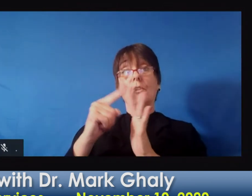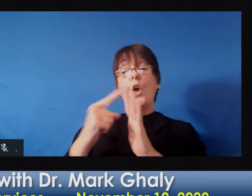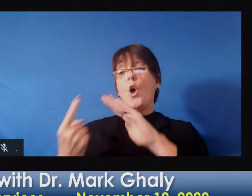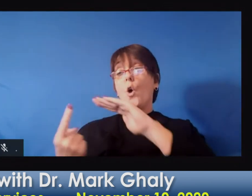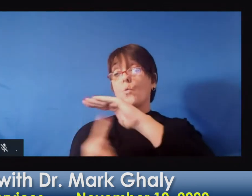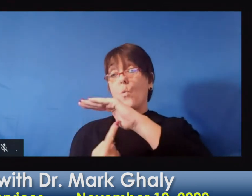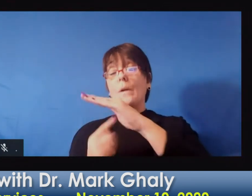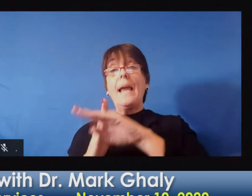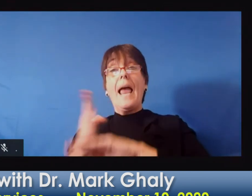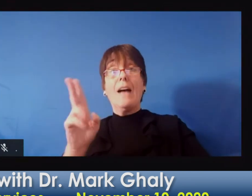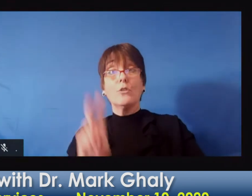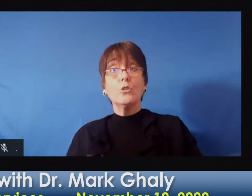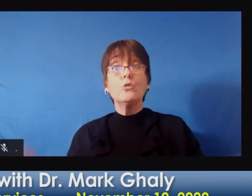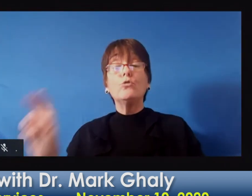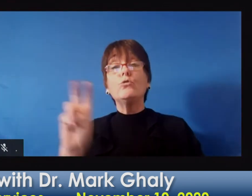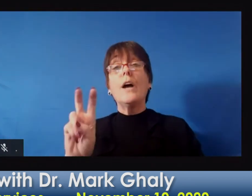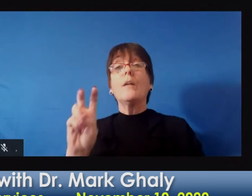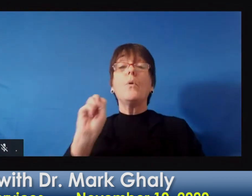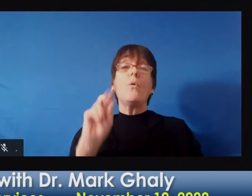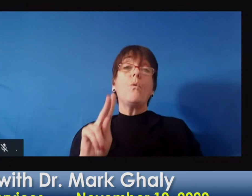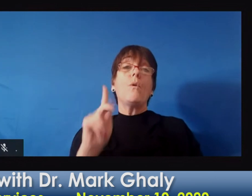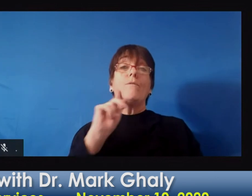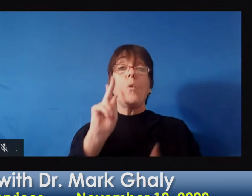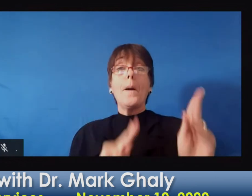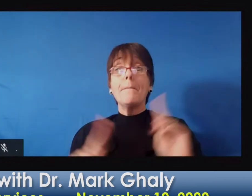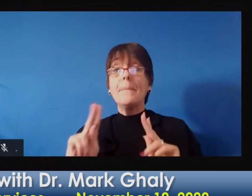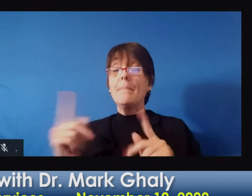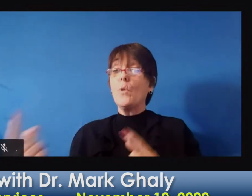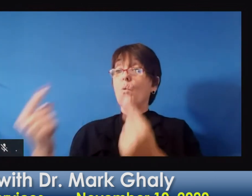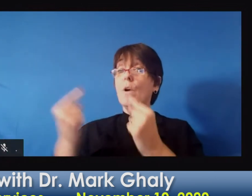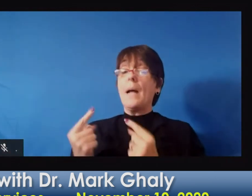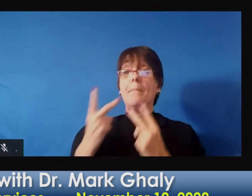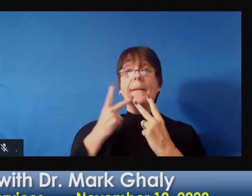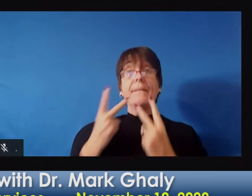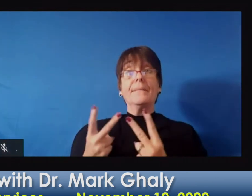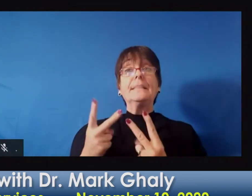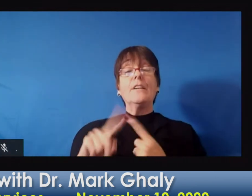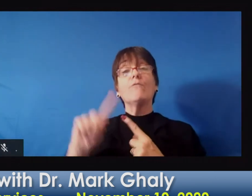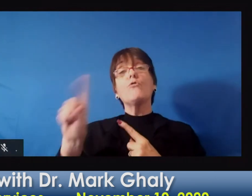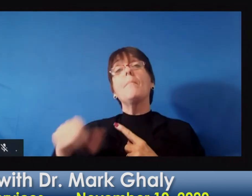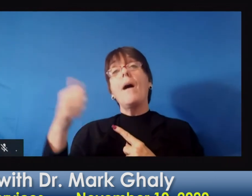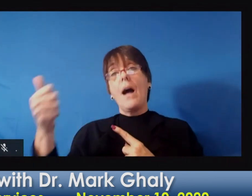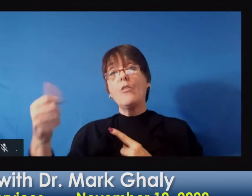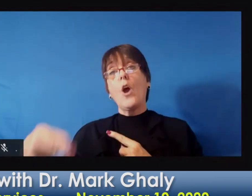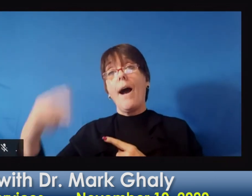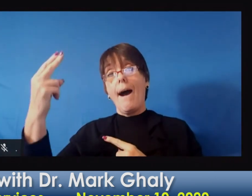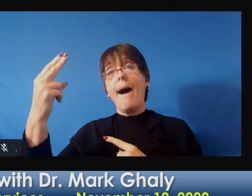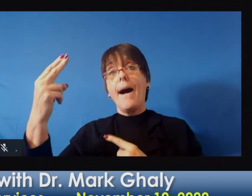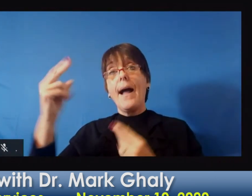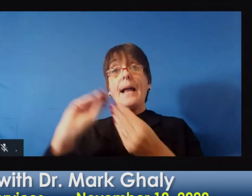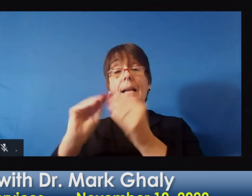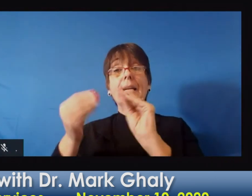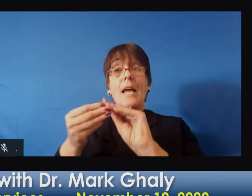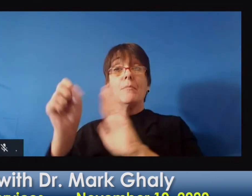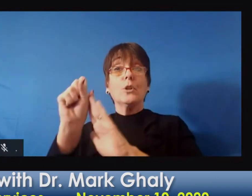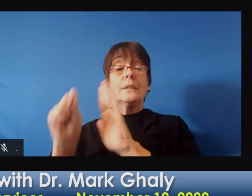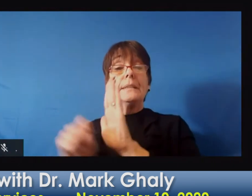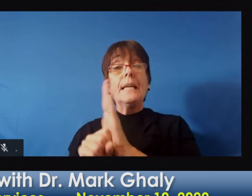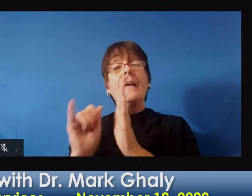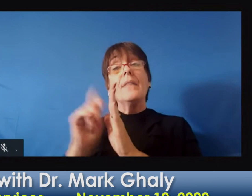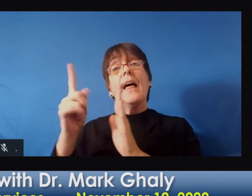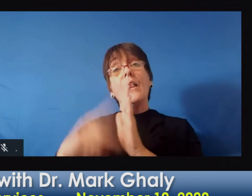travel, or for people who've come to visit from other higher transmission states, that those